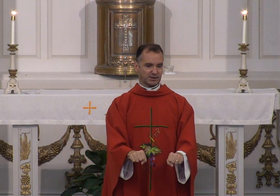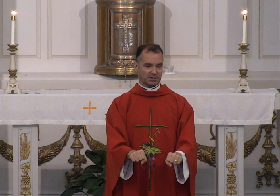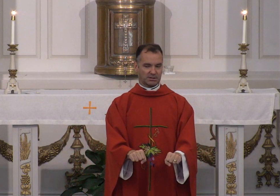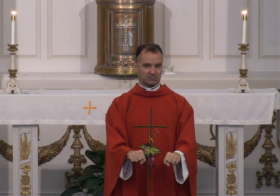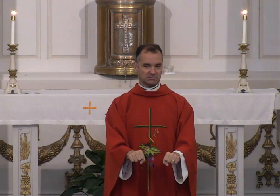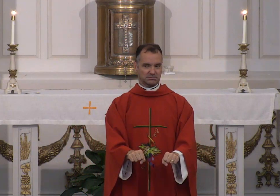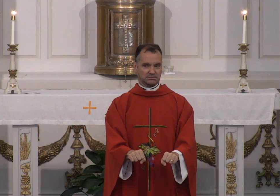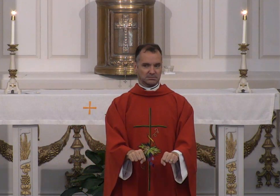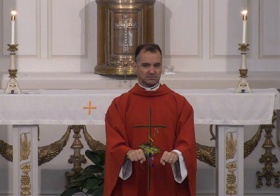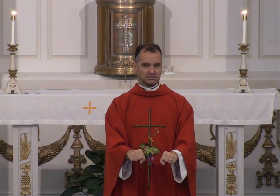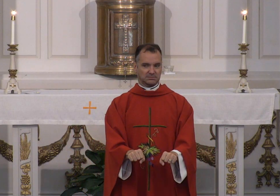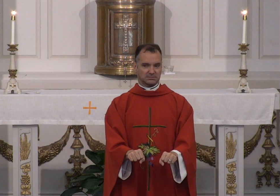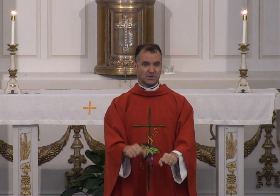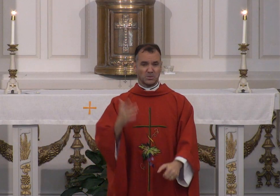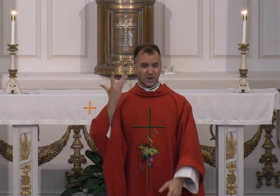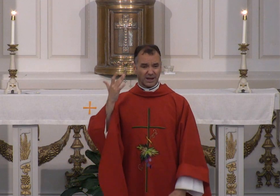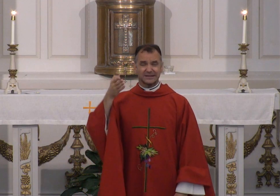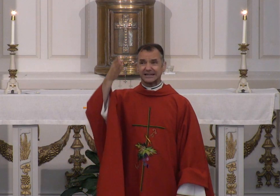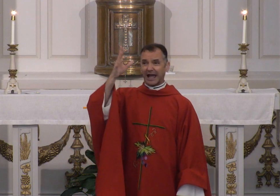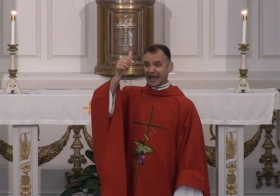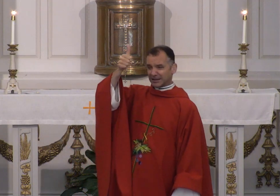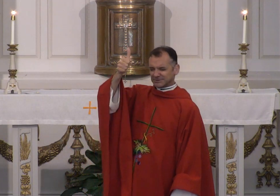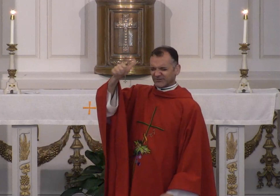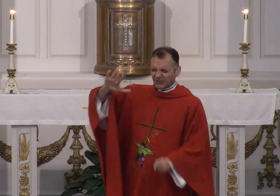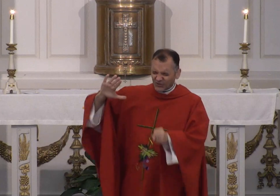Holy Spirit, anything is possible.